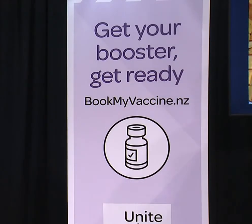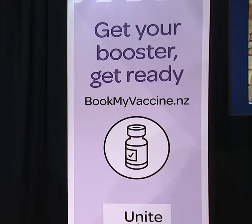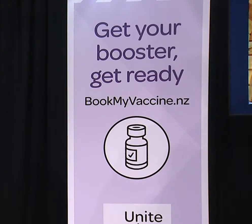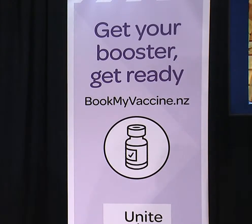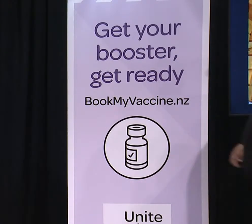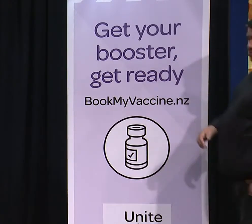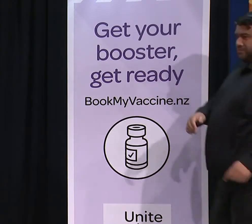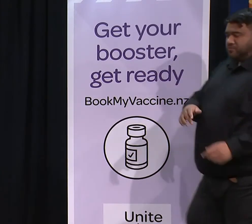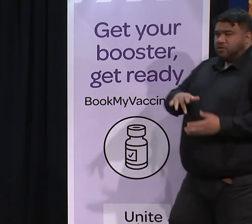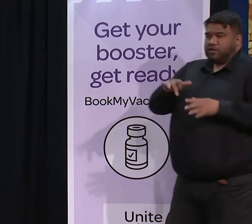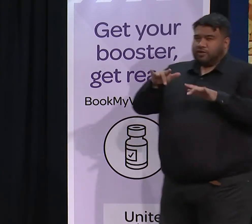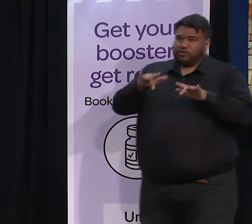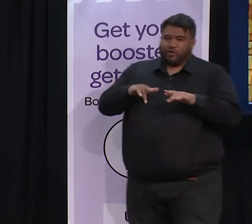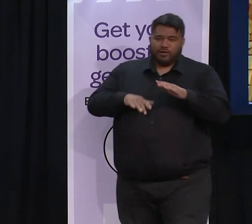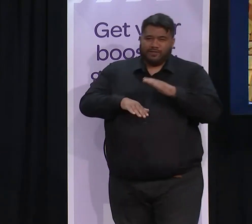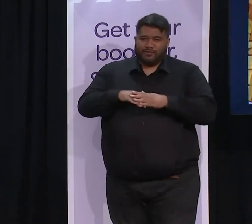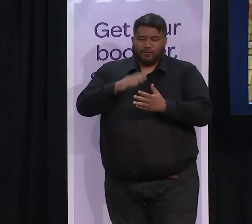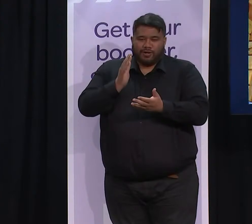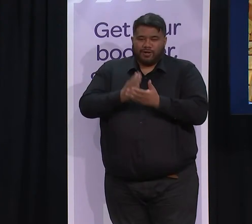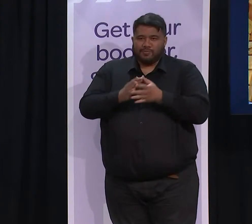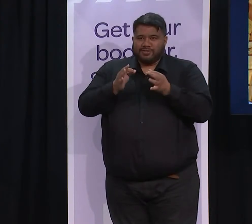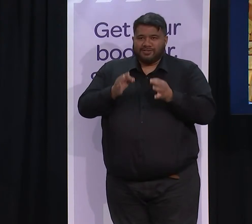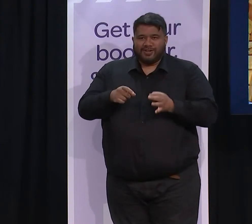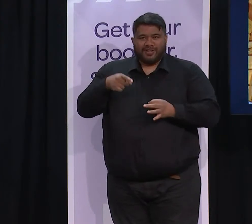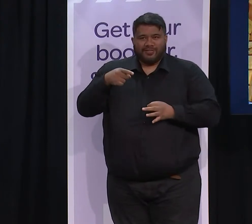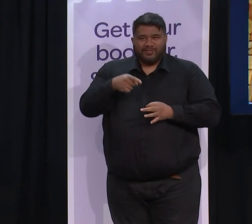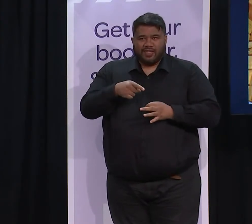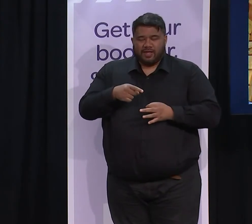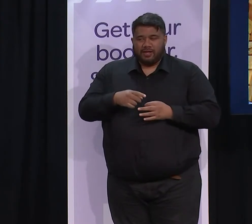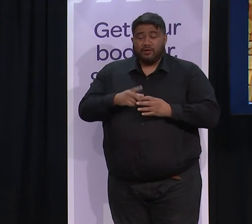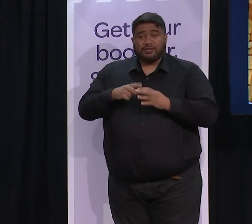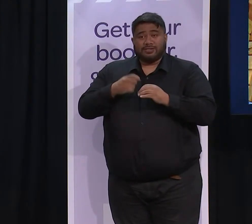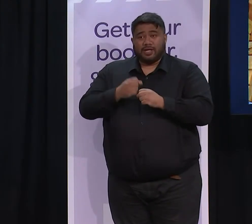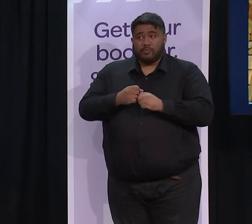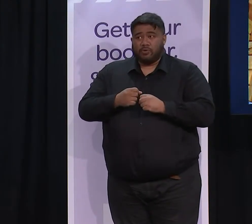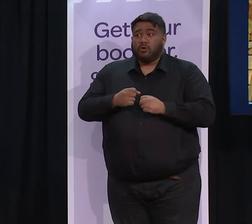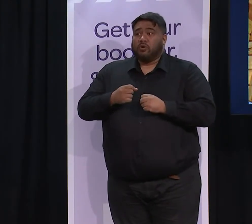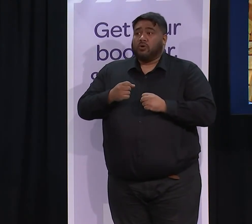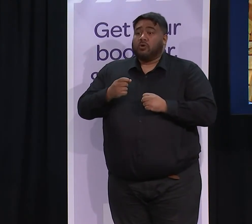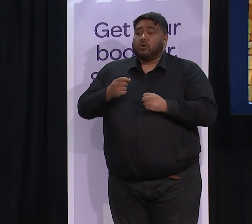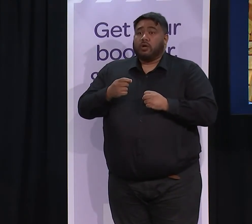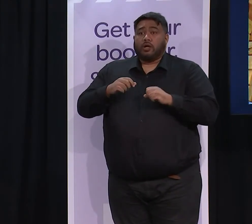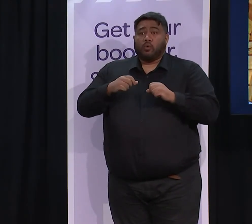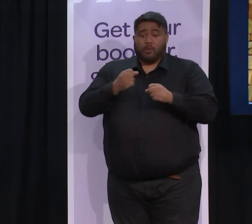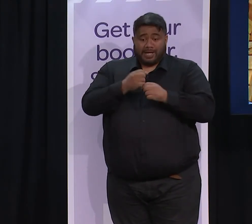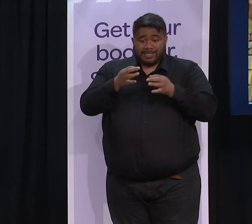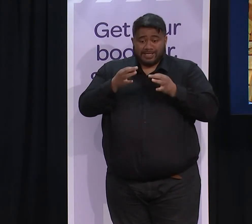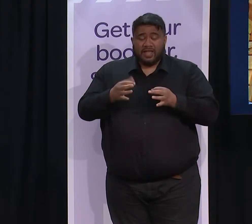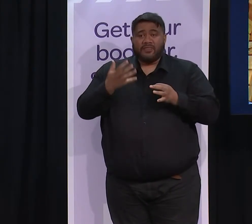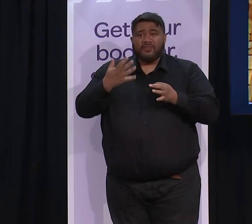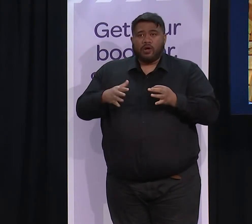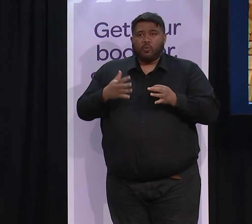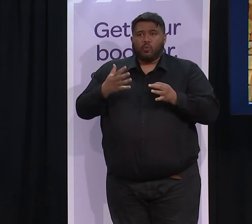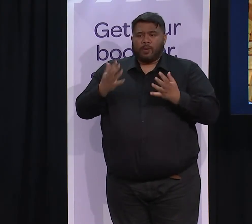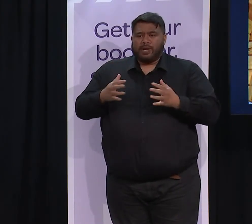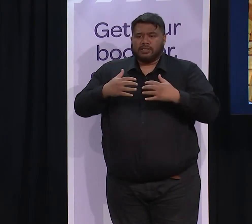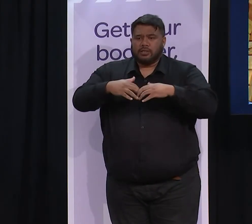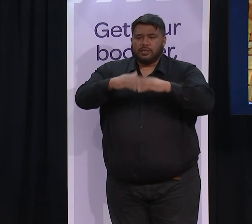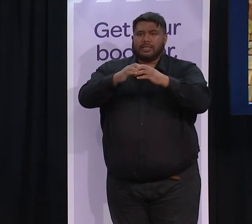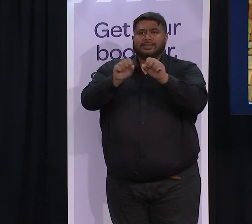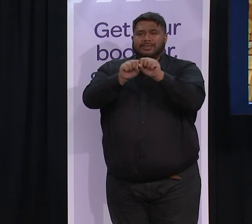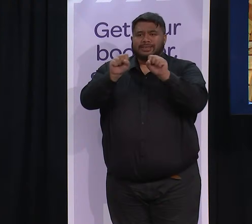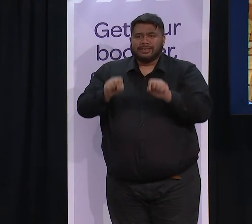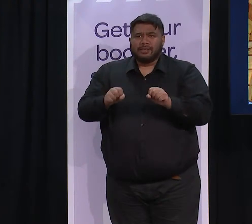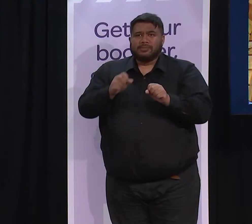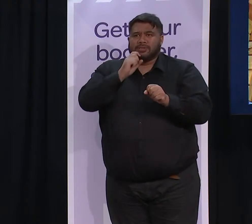that. I think one of the things that we've been considering is we have to operationalise any decision that we take in this area, and of